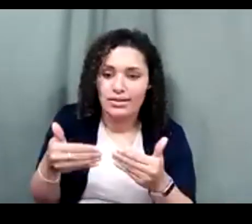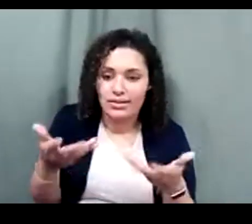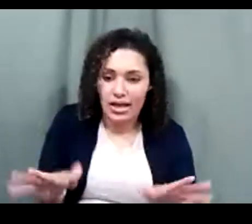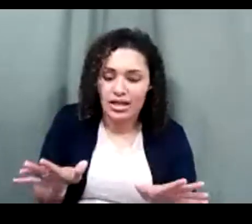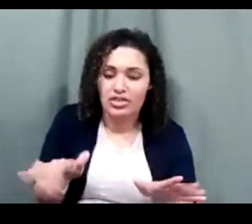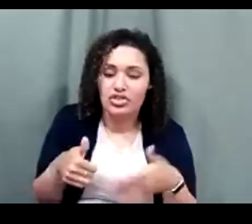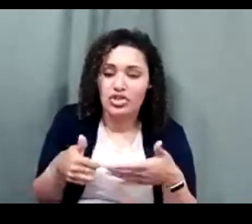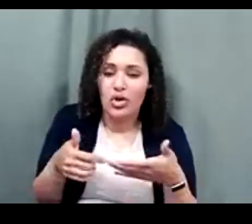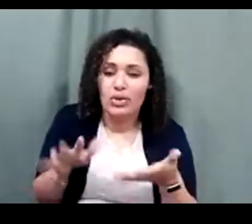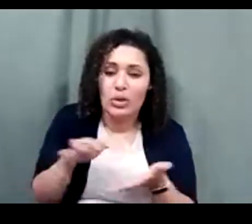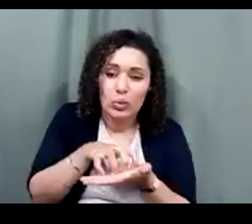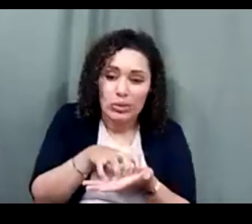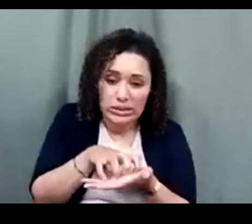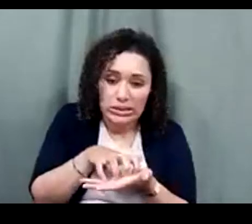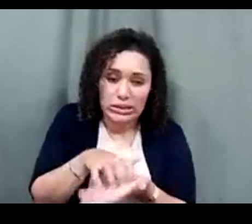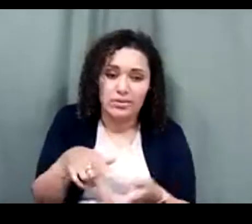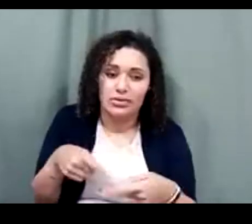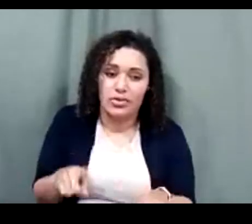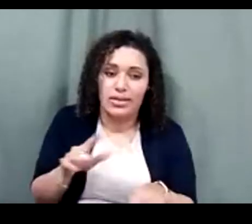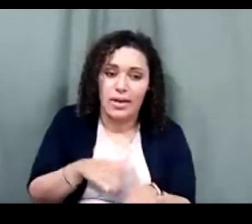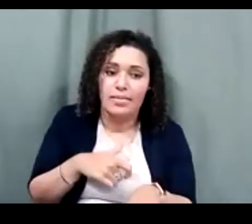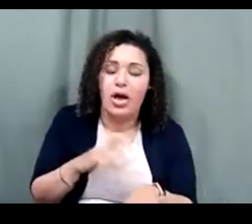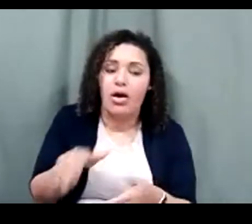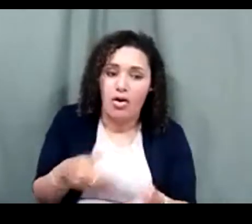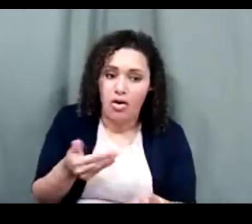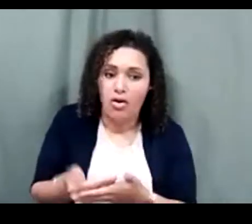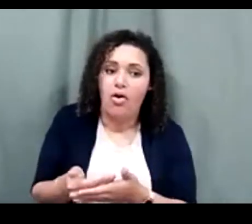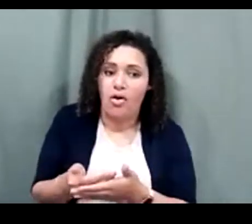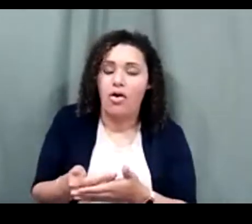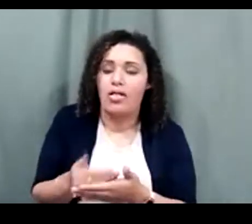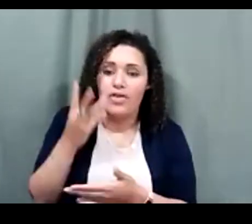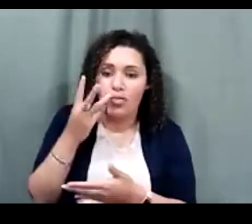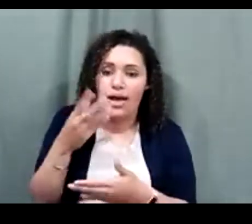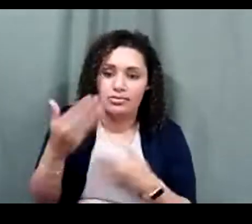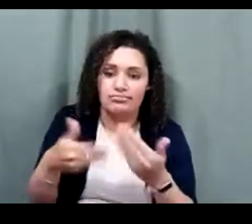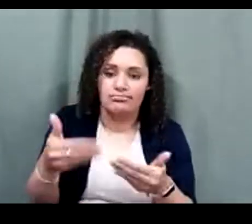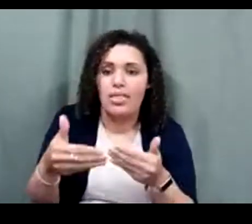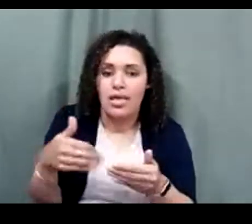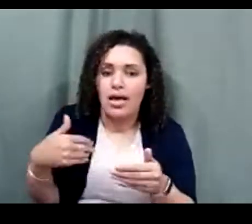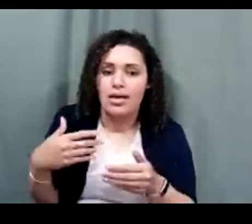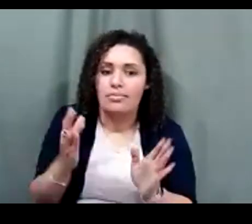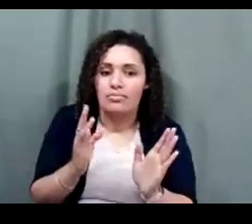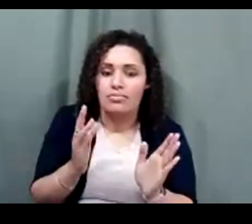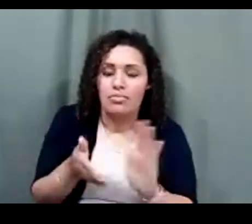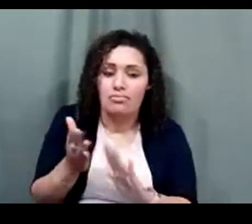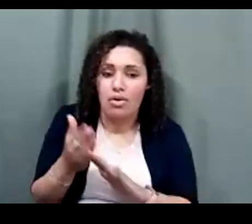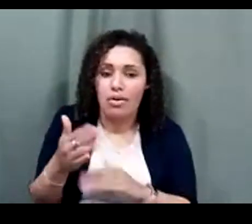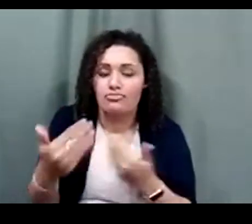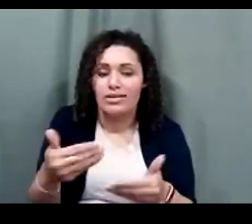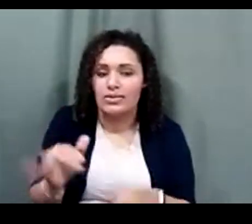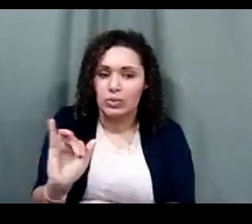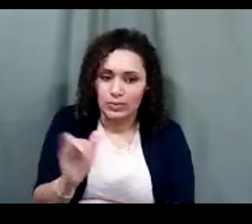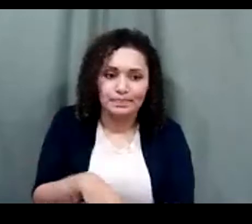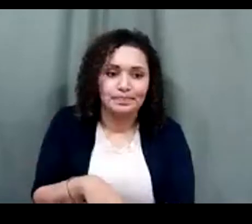when they're going through that process. We do put all of our wines through malolactic fermentation. Yes. Yes. And there was Ian put in a comment